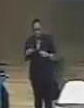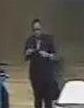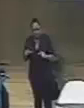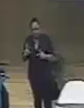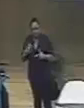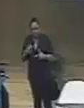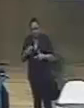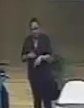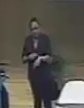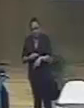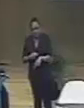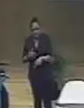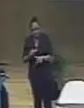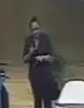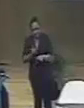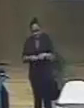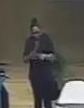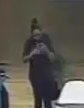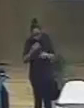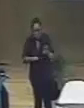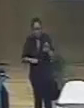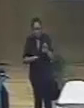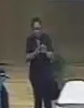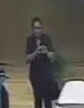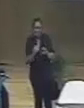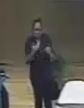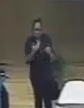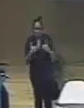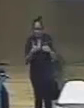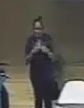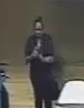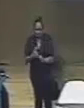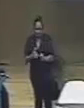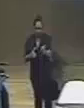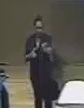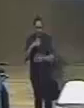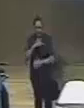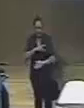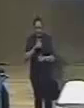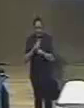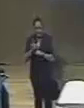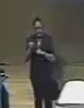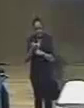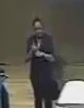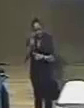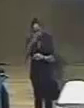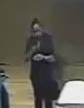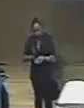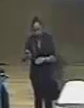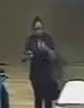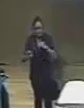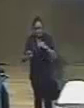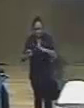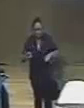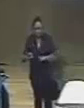online space. So that's part of where universities are going in terms of their professional development and things like that, particularly for